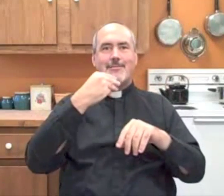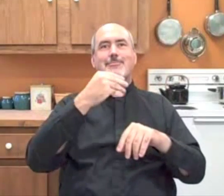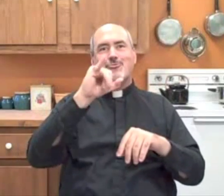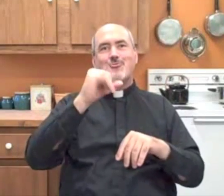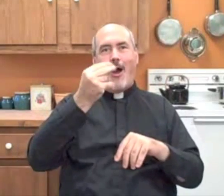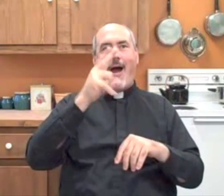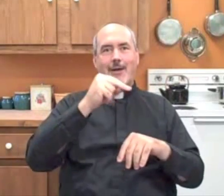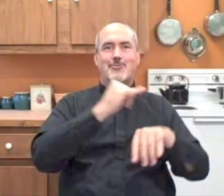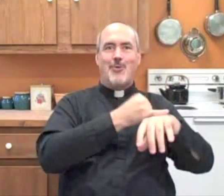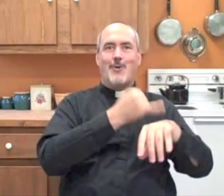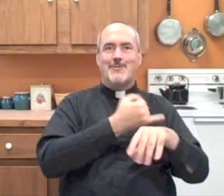was still there.